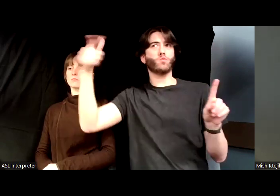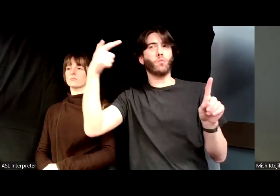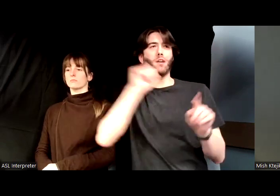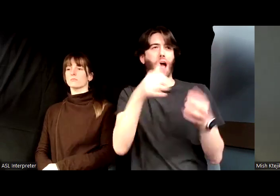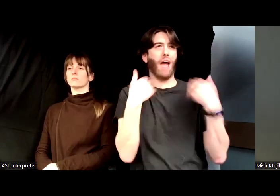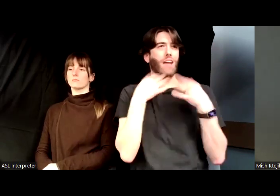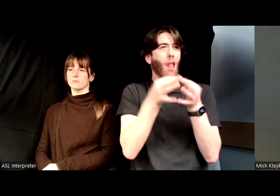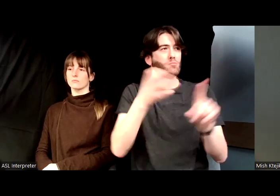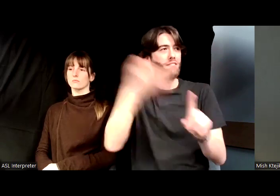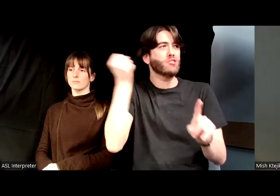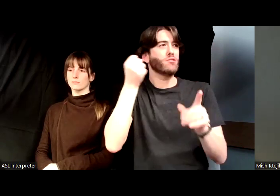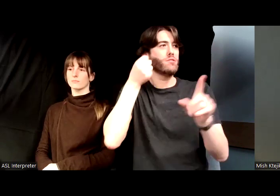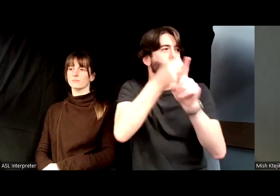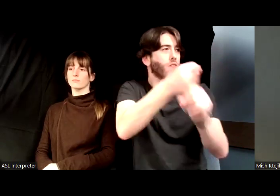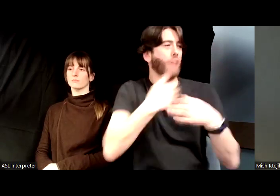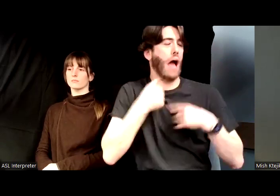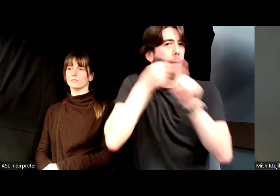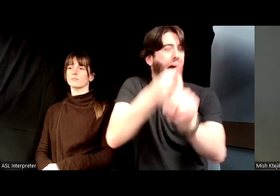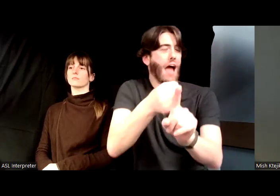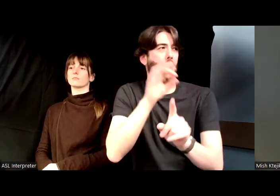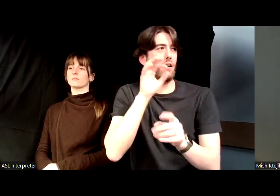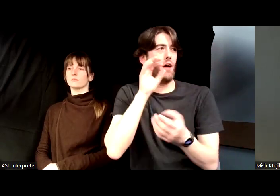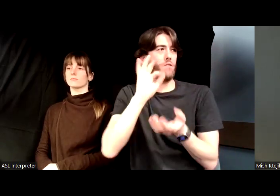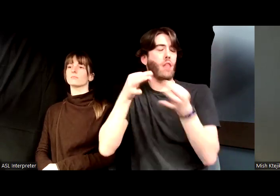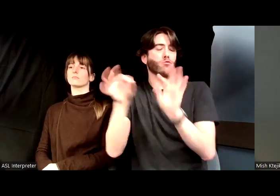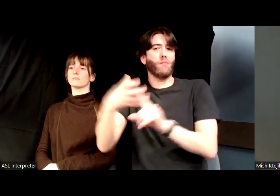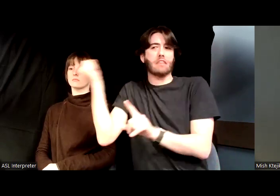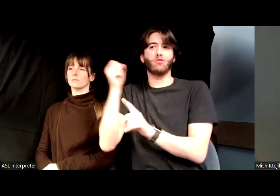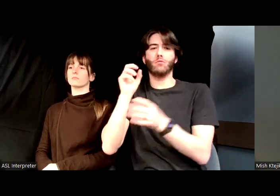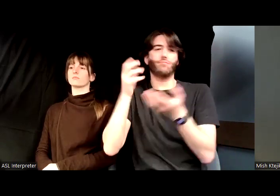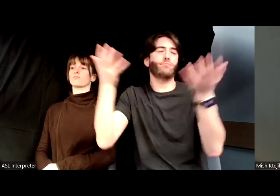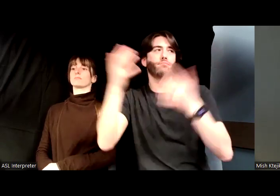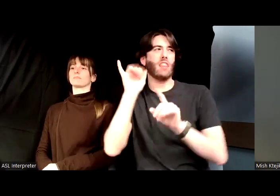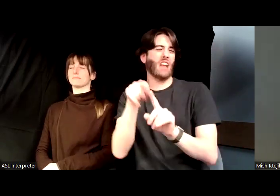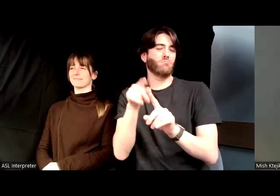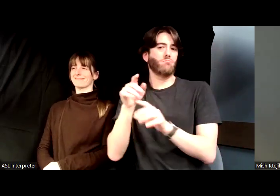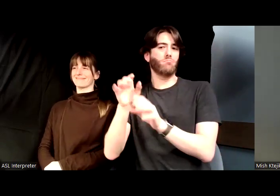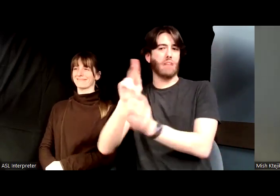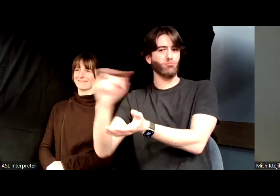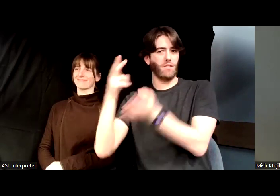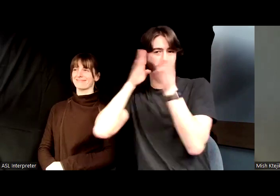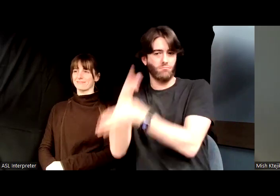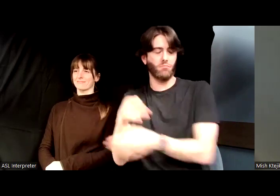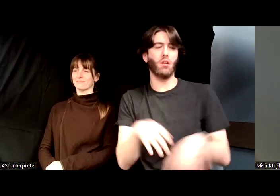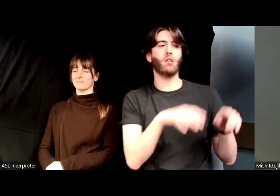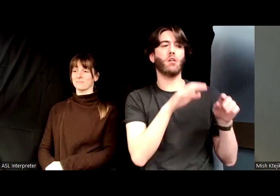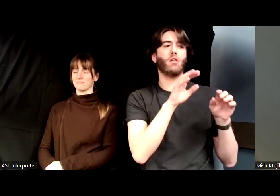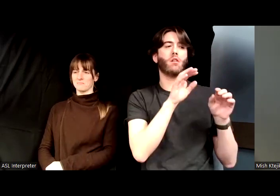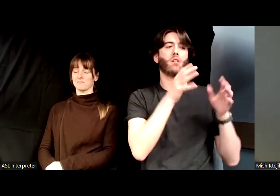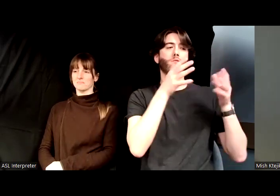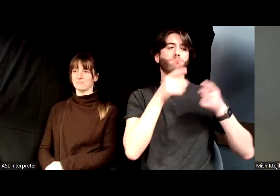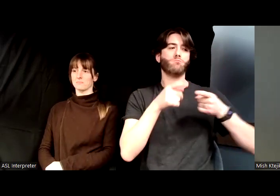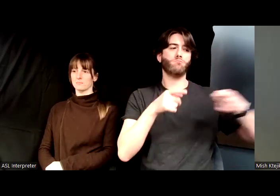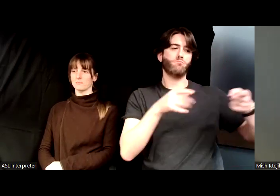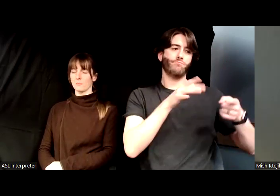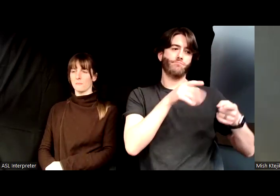to, 0 to 21, there's language deprivation that impacts their language and their abilities. So that we kind of